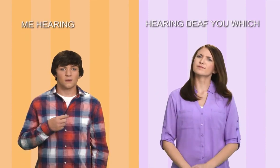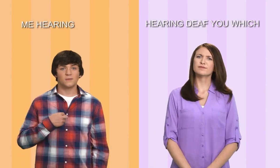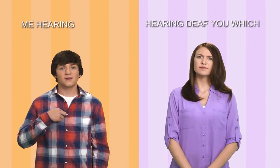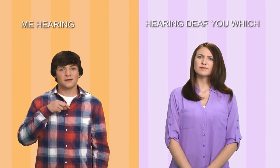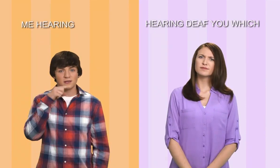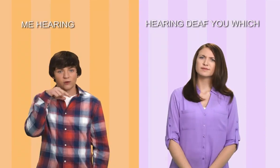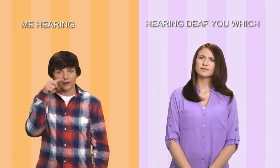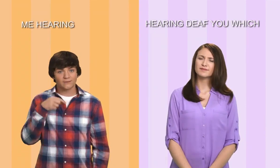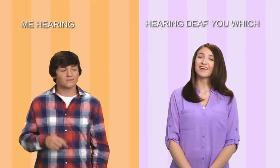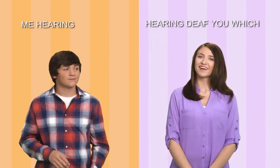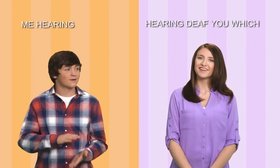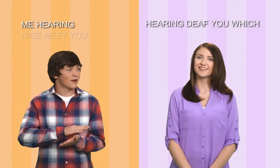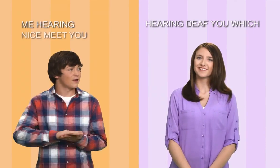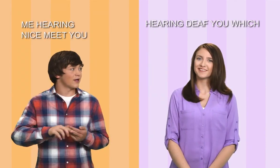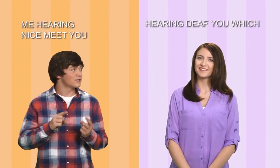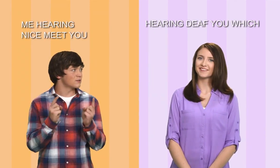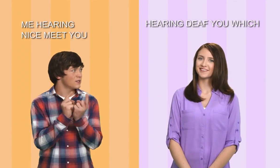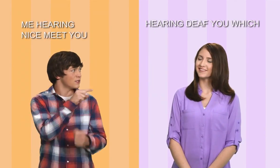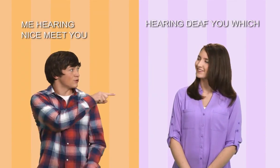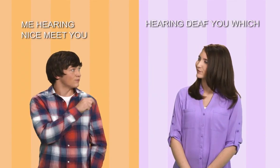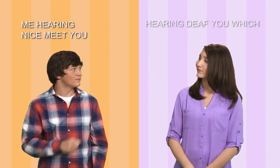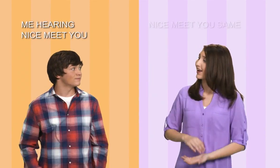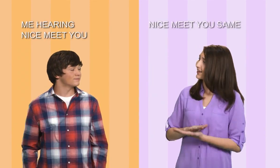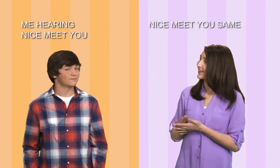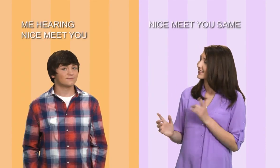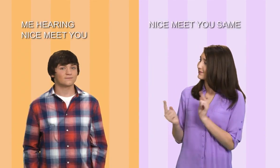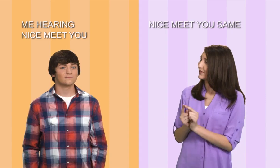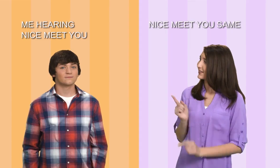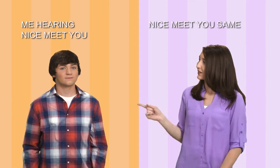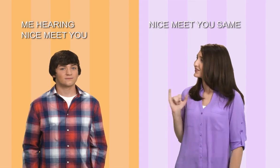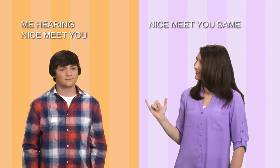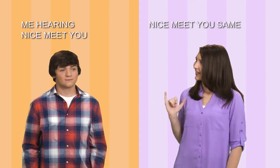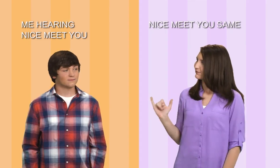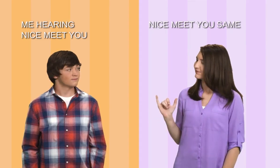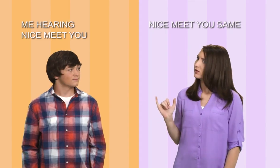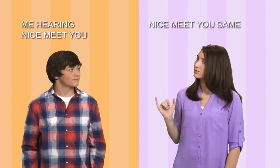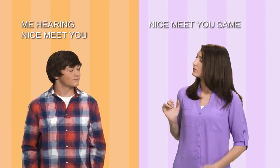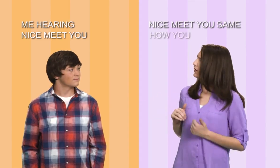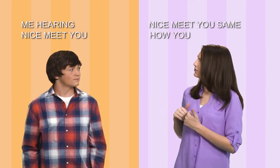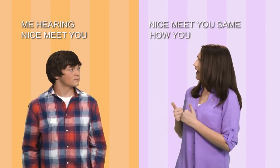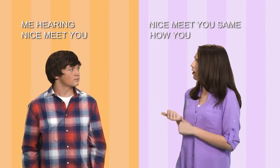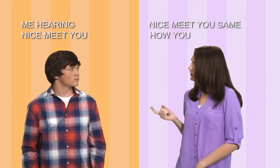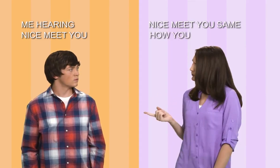Me, hearing. Nice meet you. Nice meet you, same. How you?